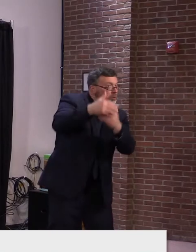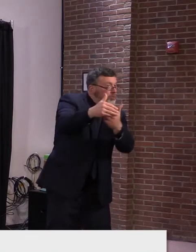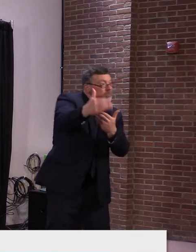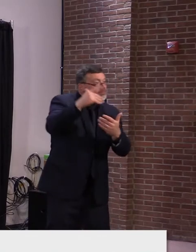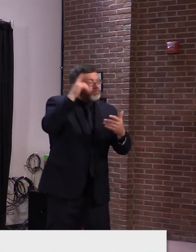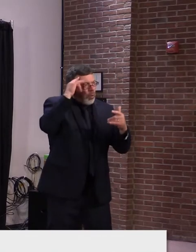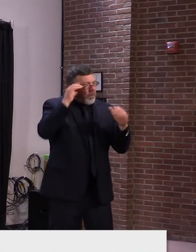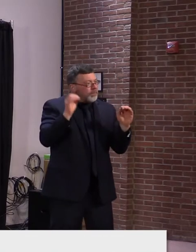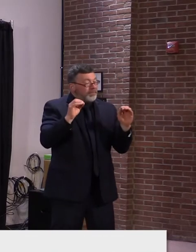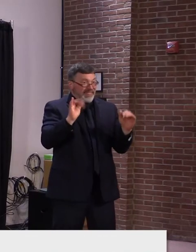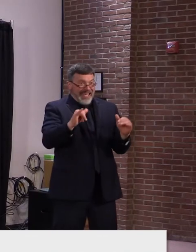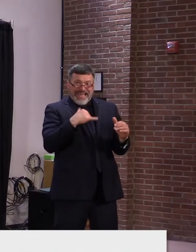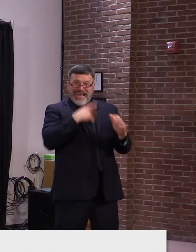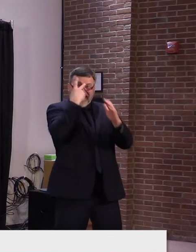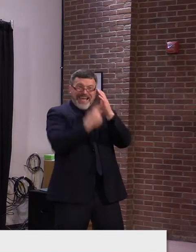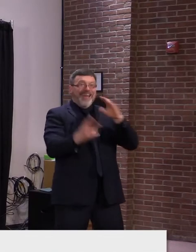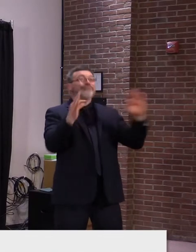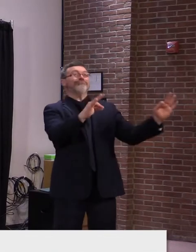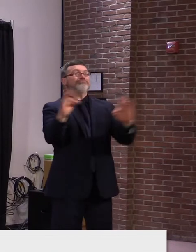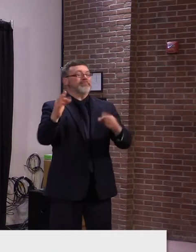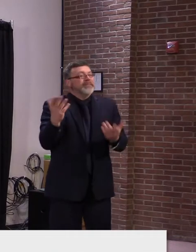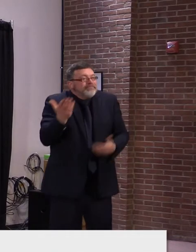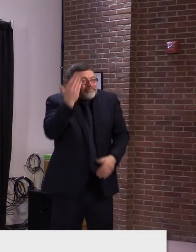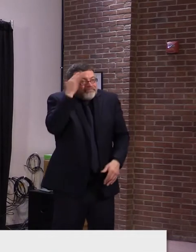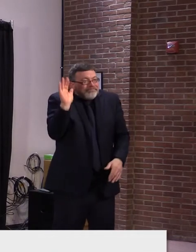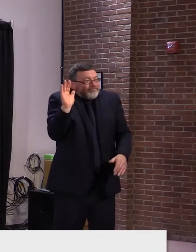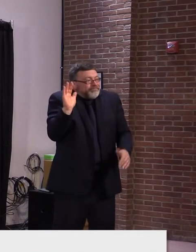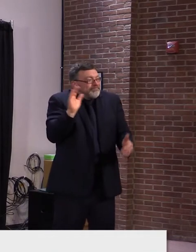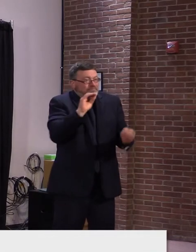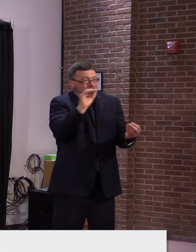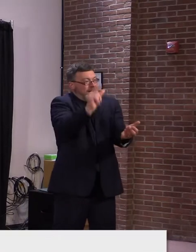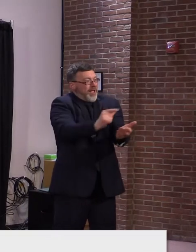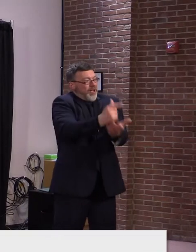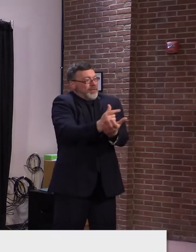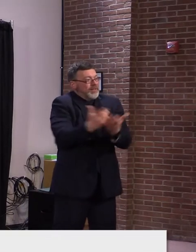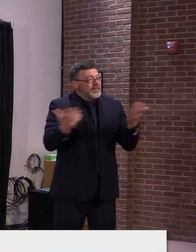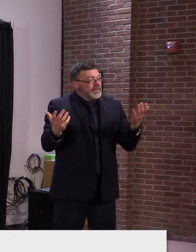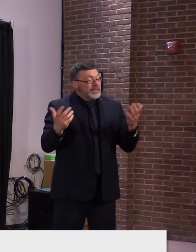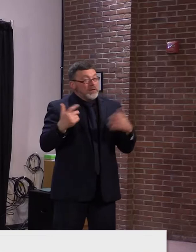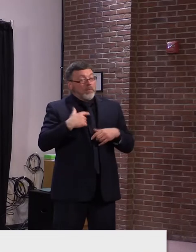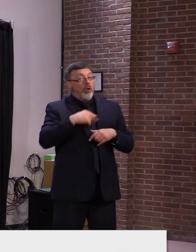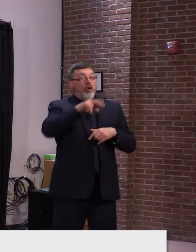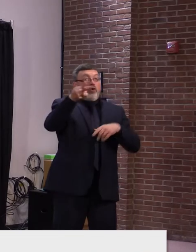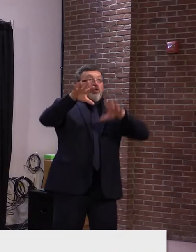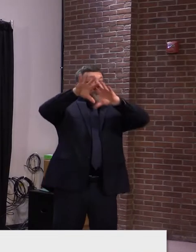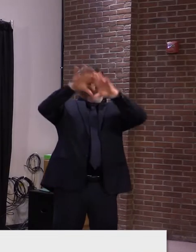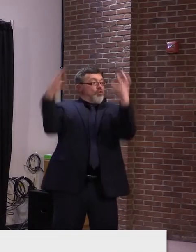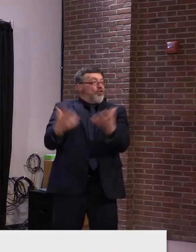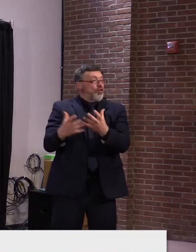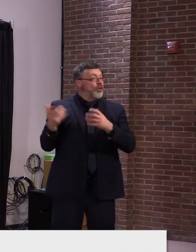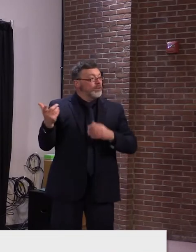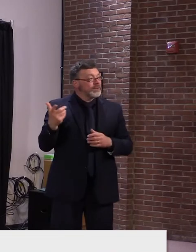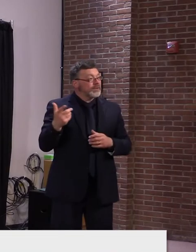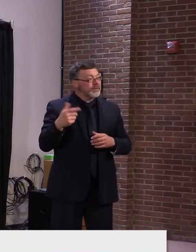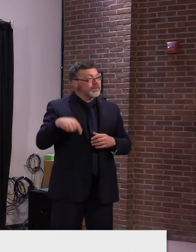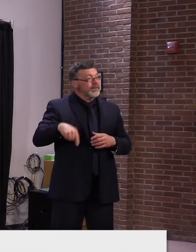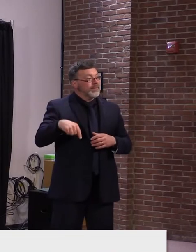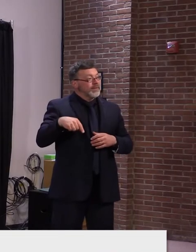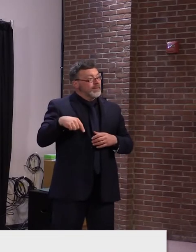now. And just looking around the world, by the way, you know, we look at China, we look at Hong